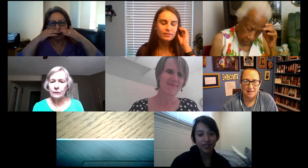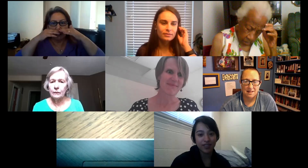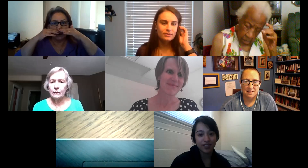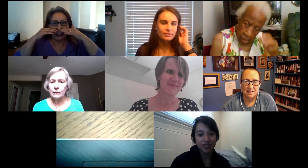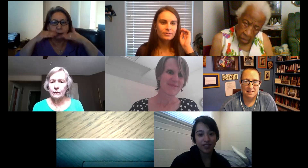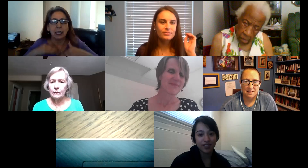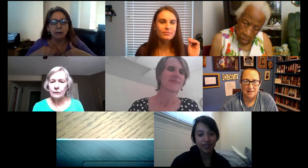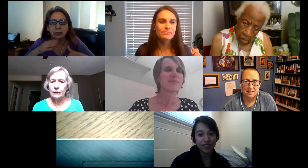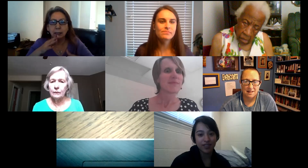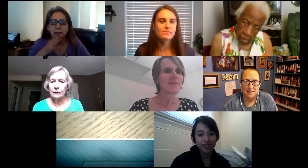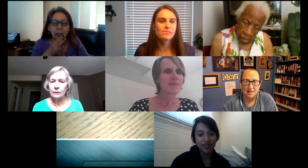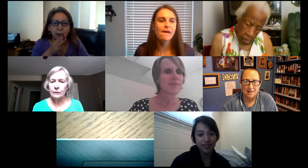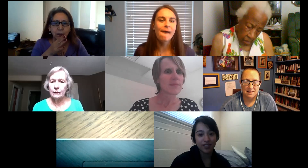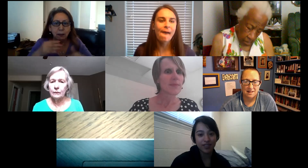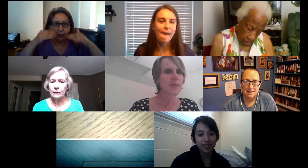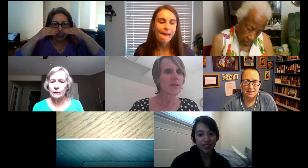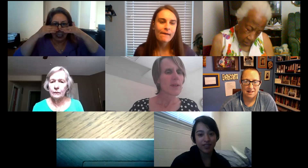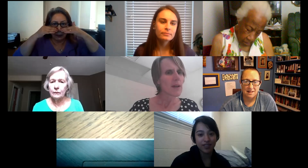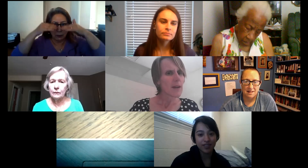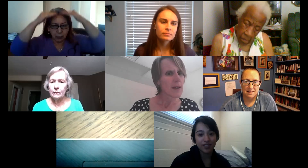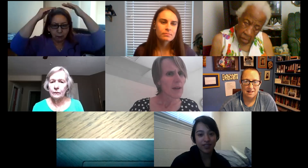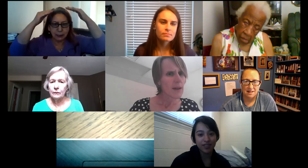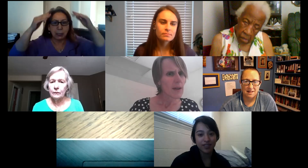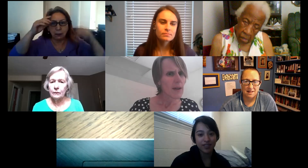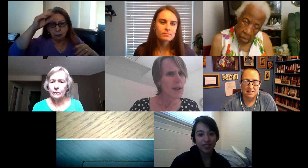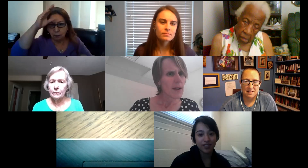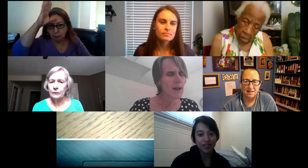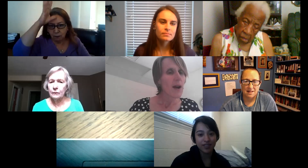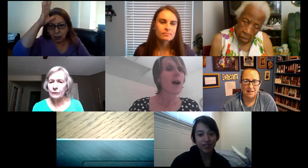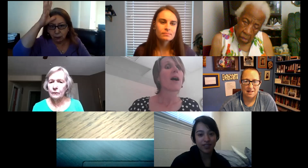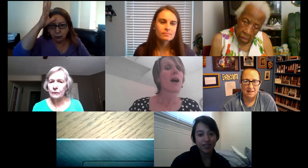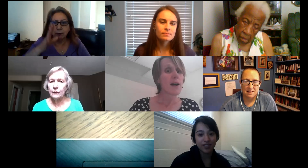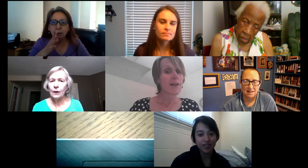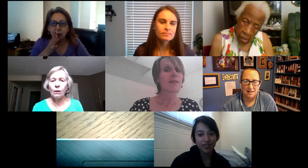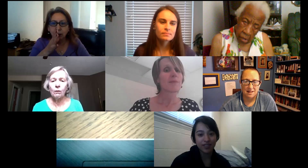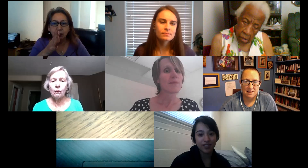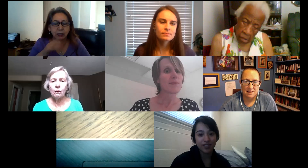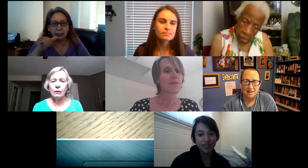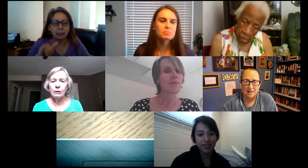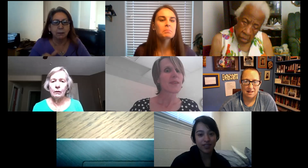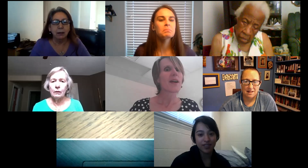from female down is right here. Up here, up is male. Father, mother is the same.